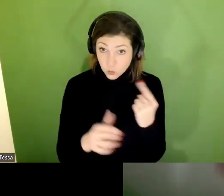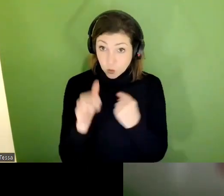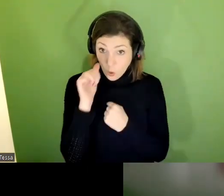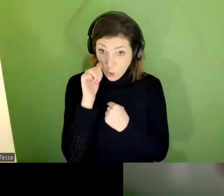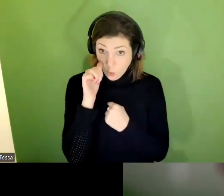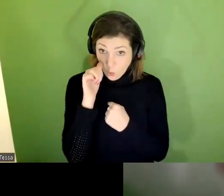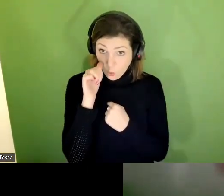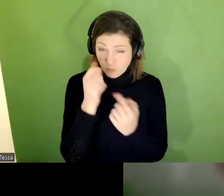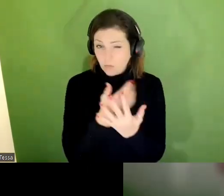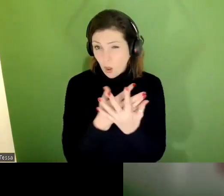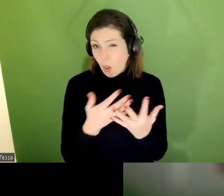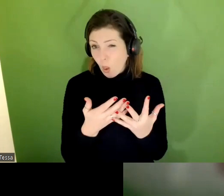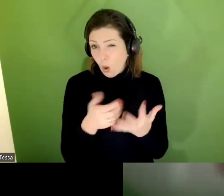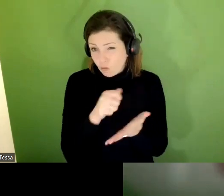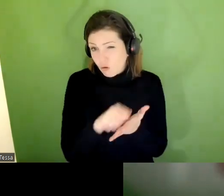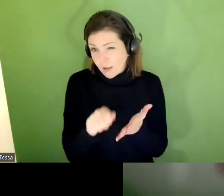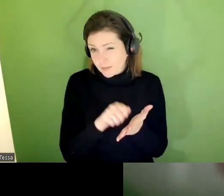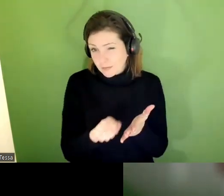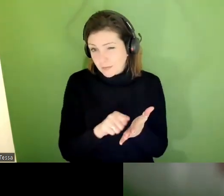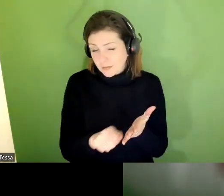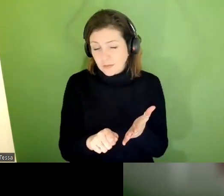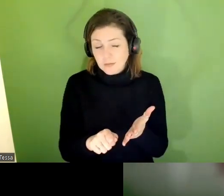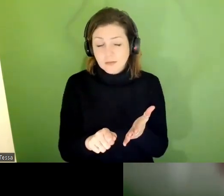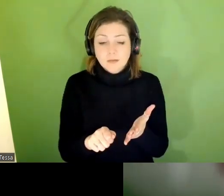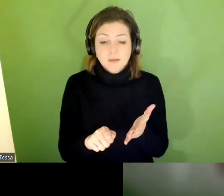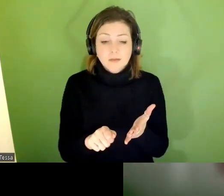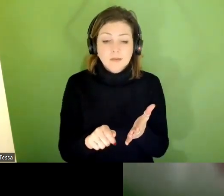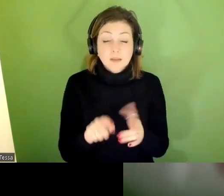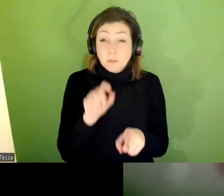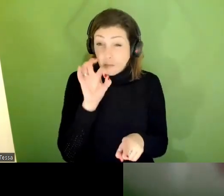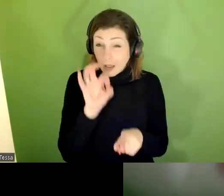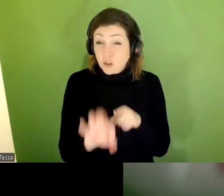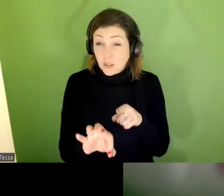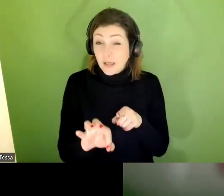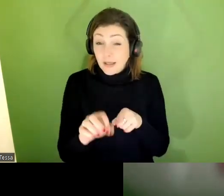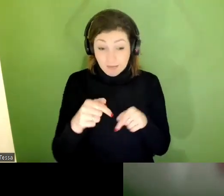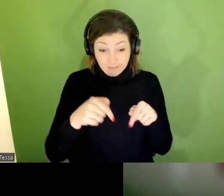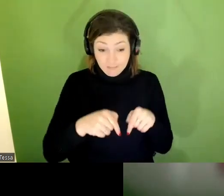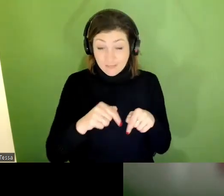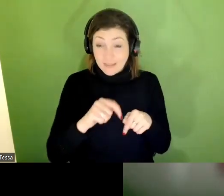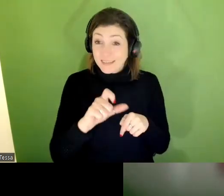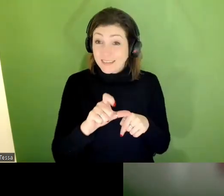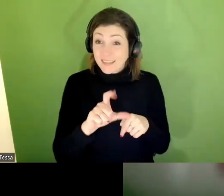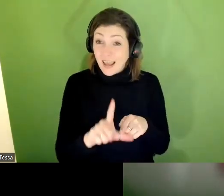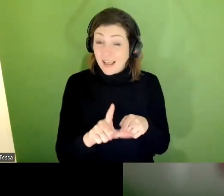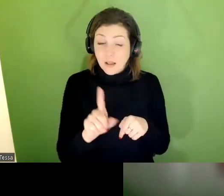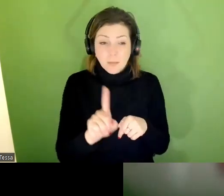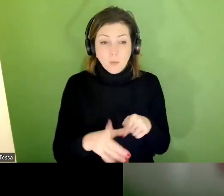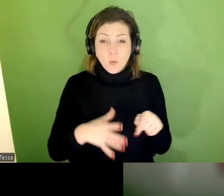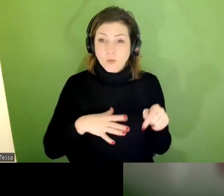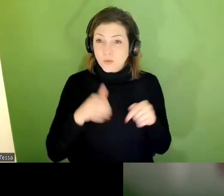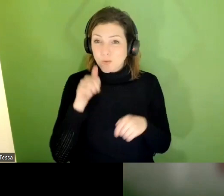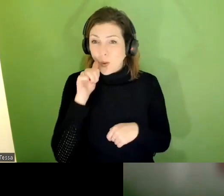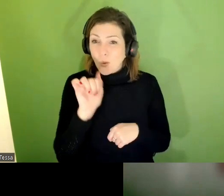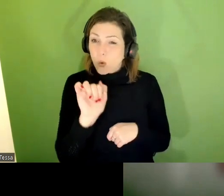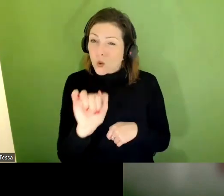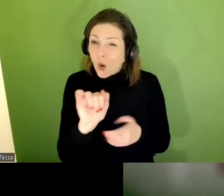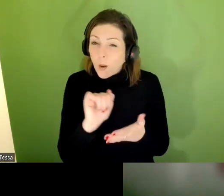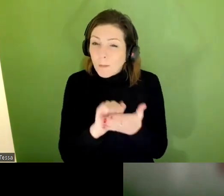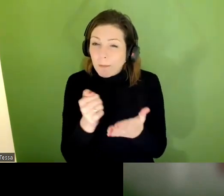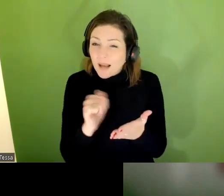with many developing writers at City Lit, I think one of the things people are always keen to know is your sort of